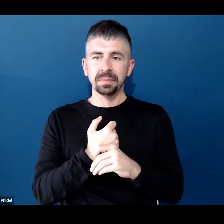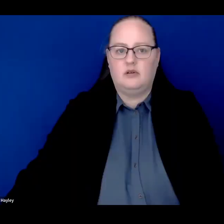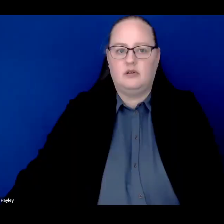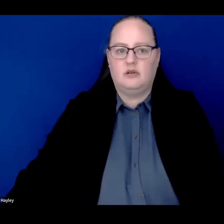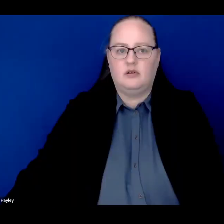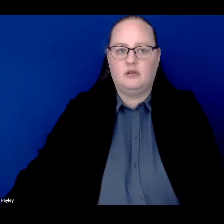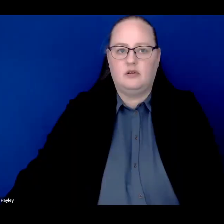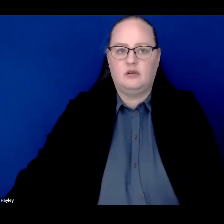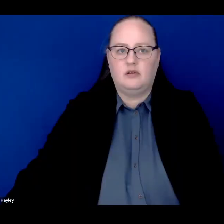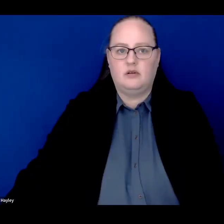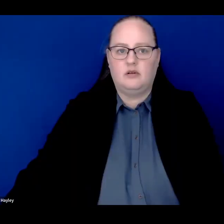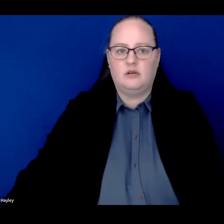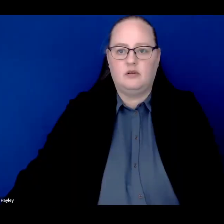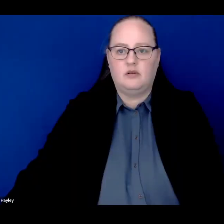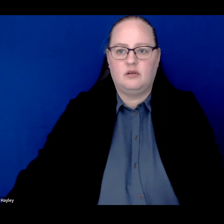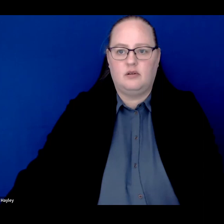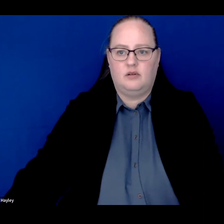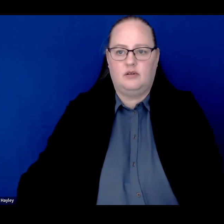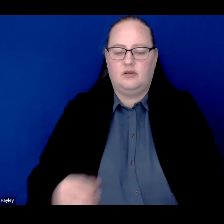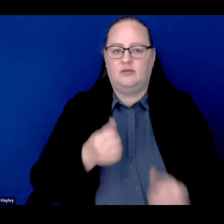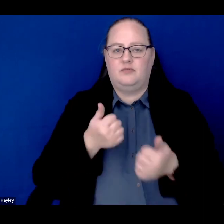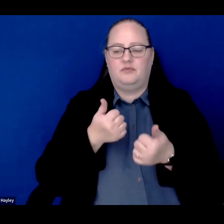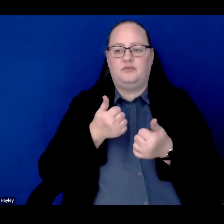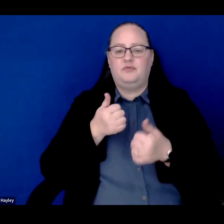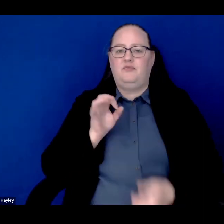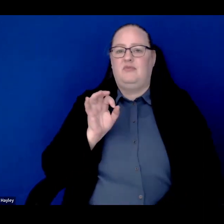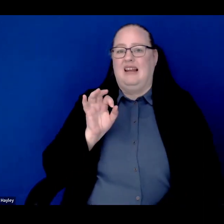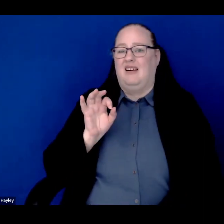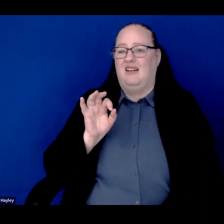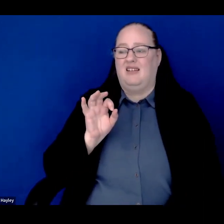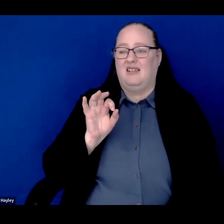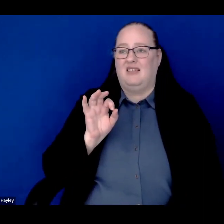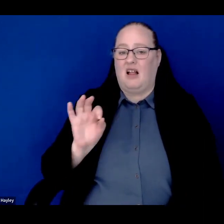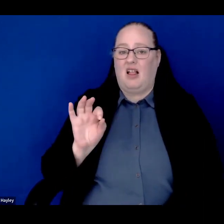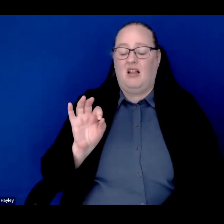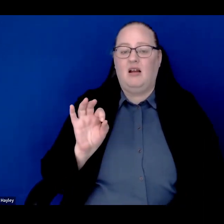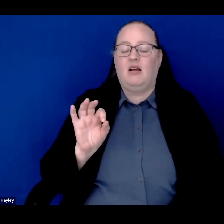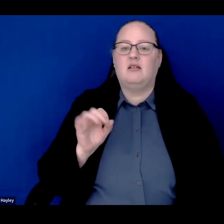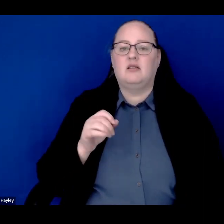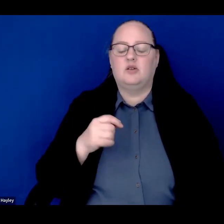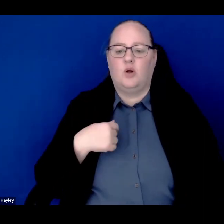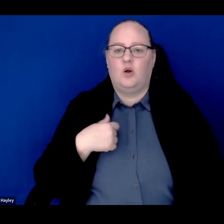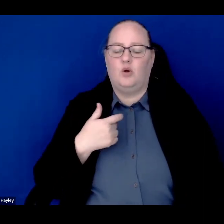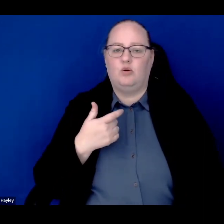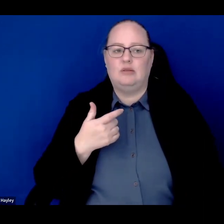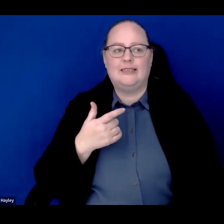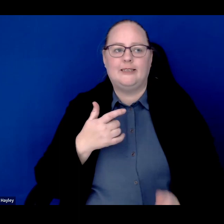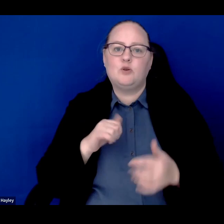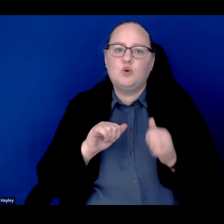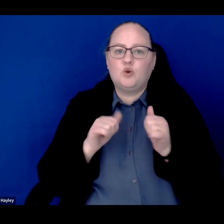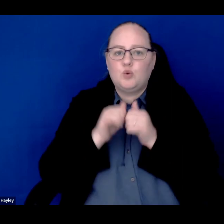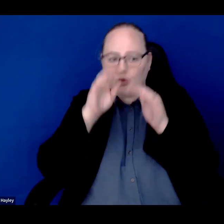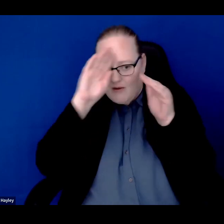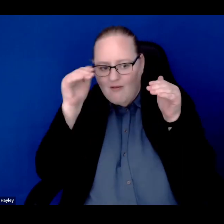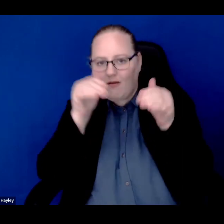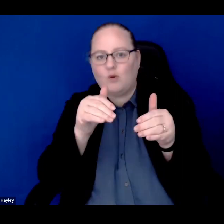Yeah, exactly. So it's almost convenient to focus on carbon because there, low carbon alternatives